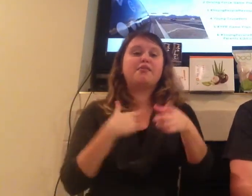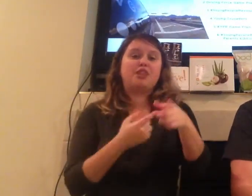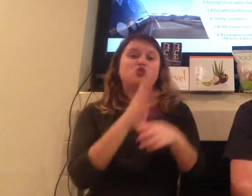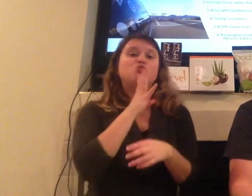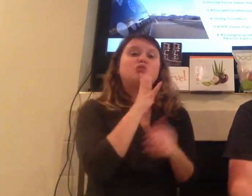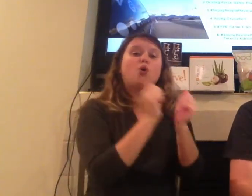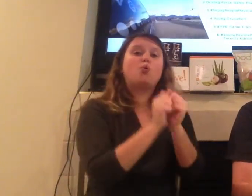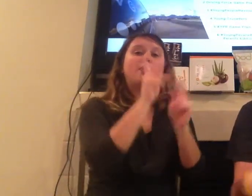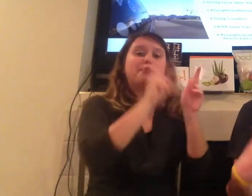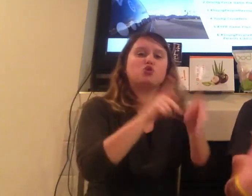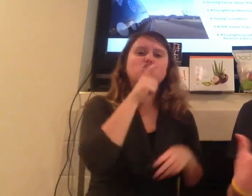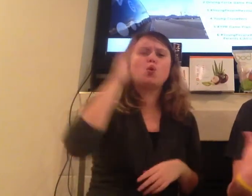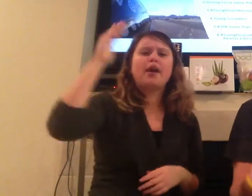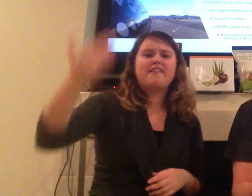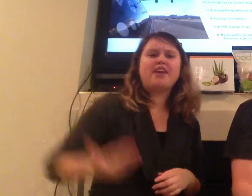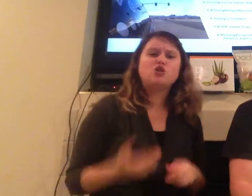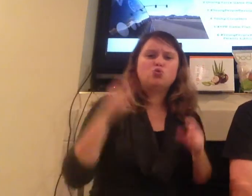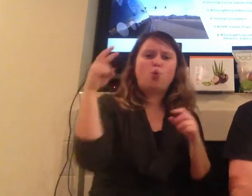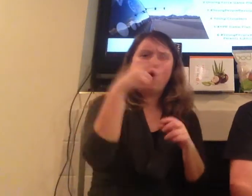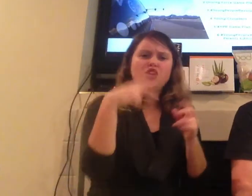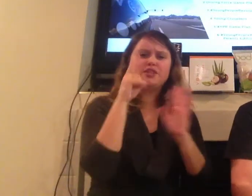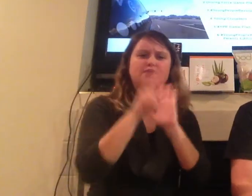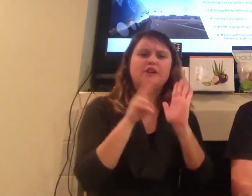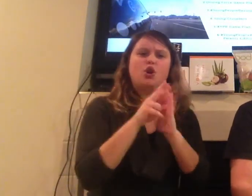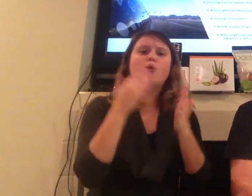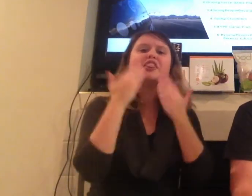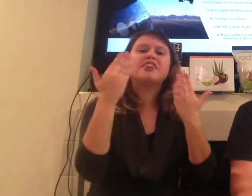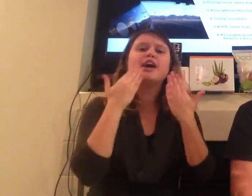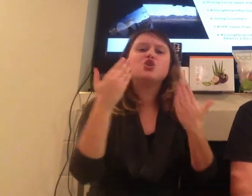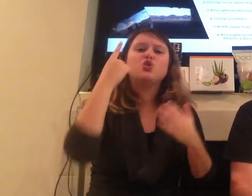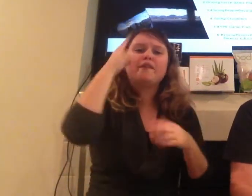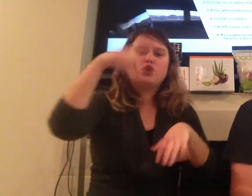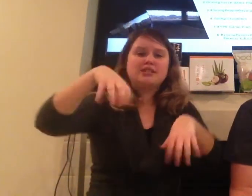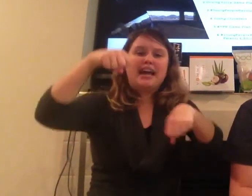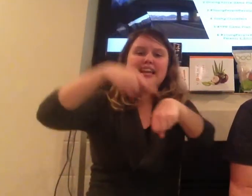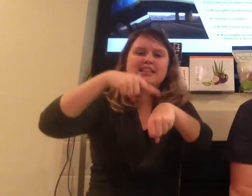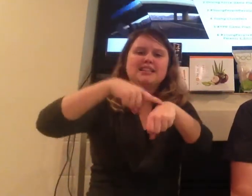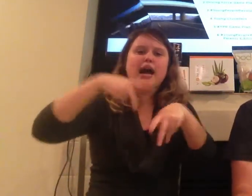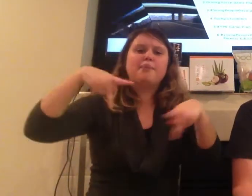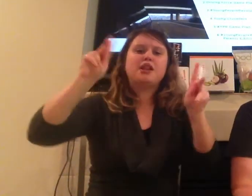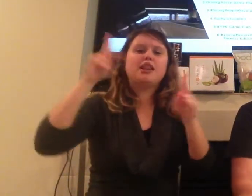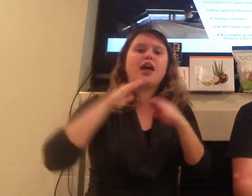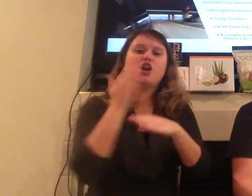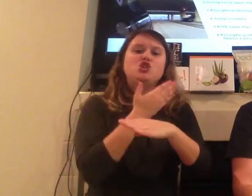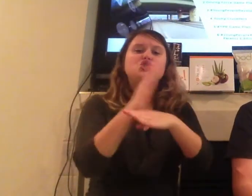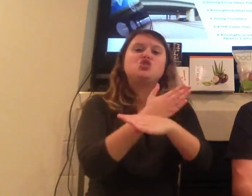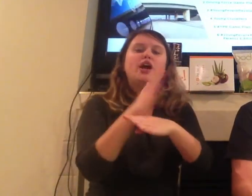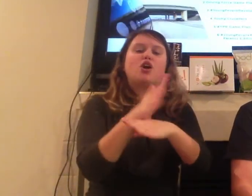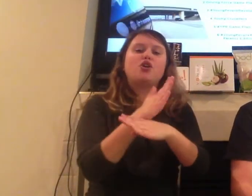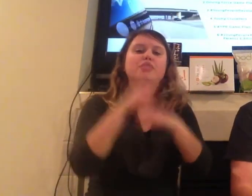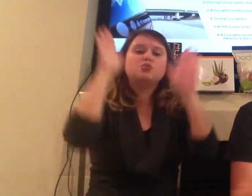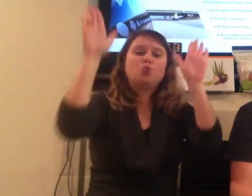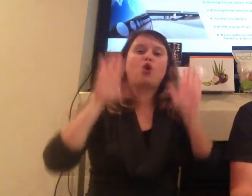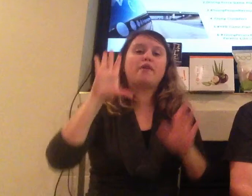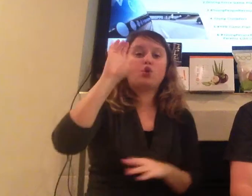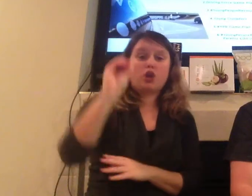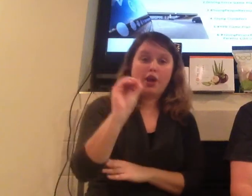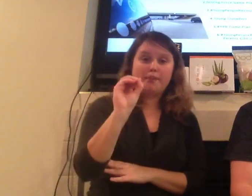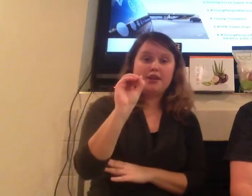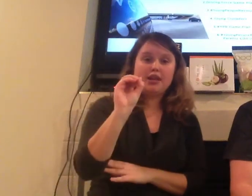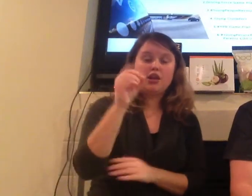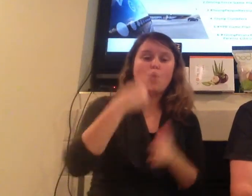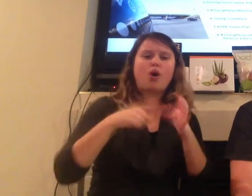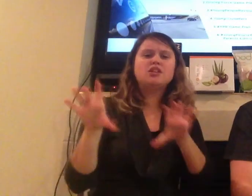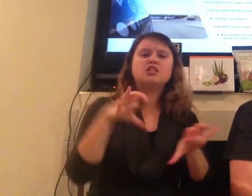to watch this video. We want to thank you so much for taking the time to let us share this wonderful company and what it has done for us in our